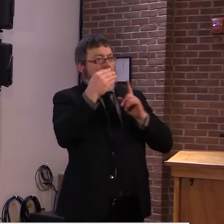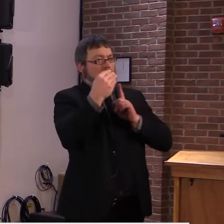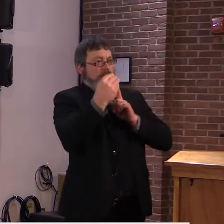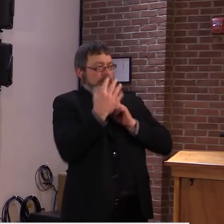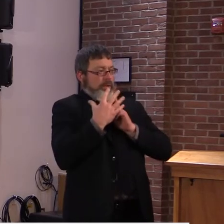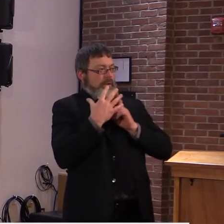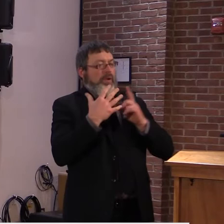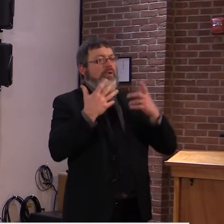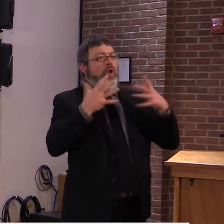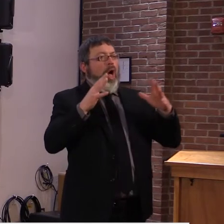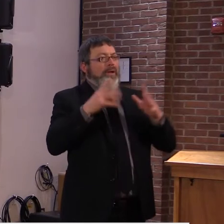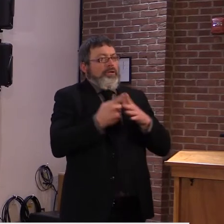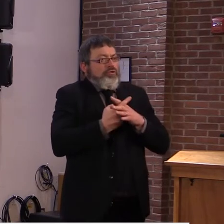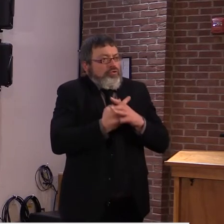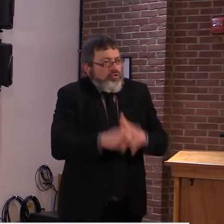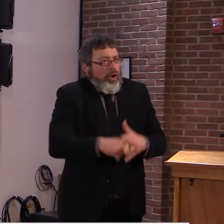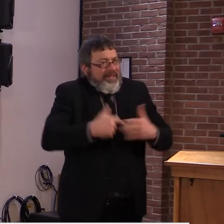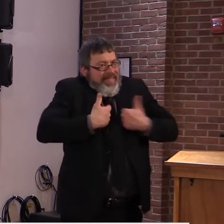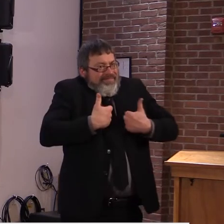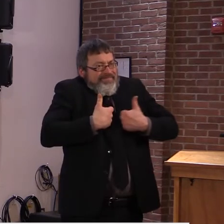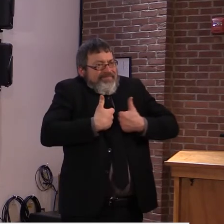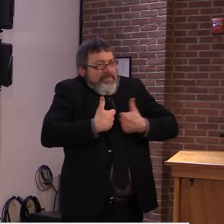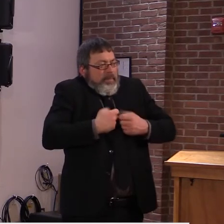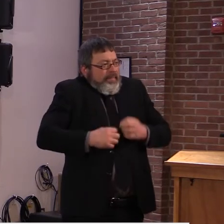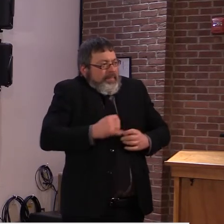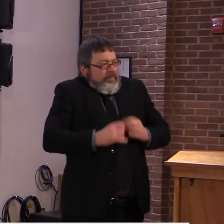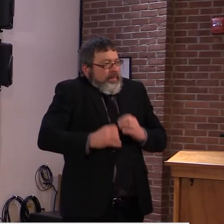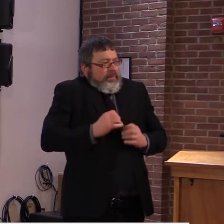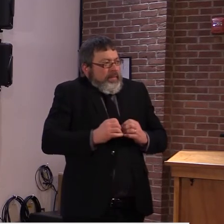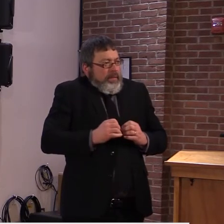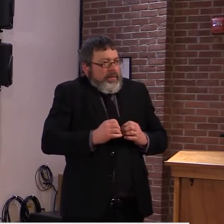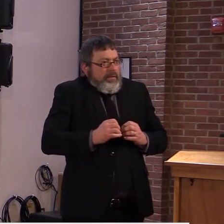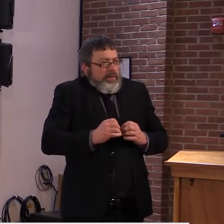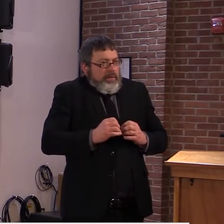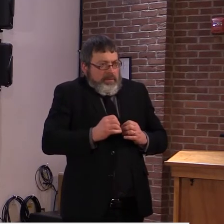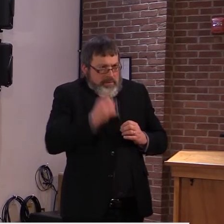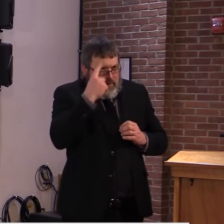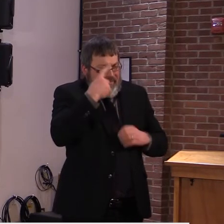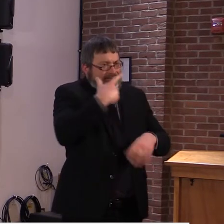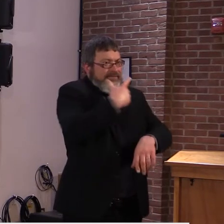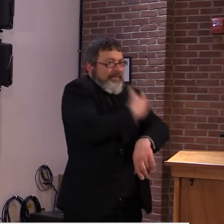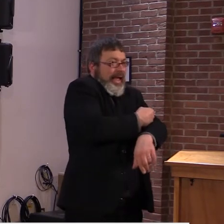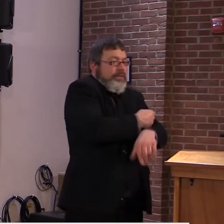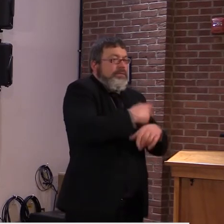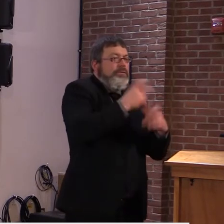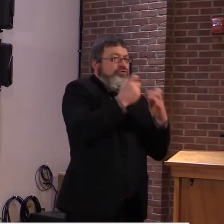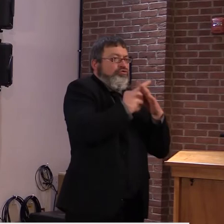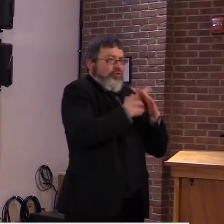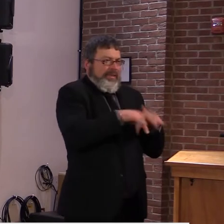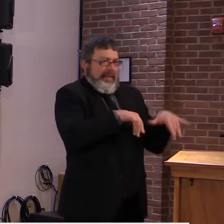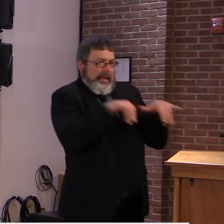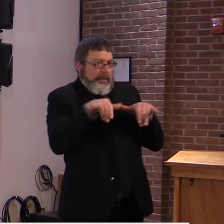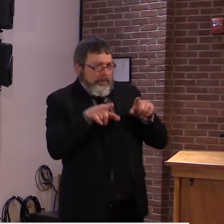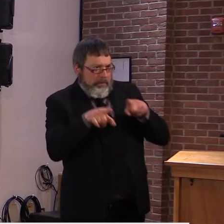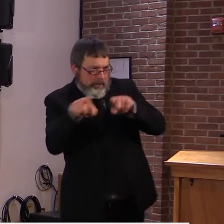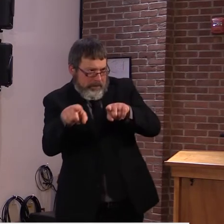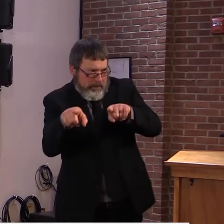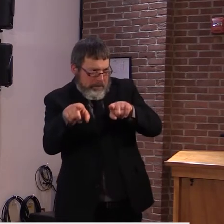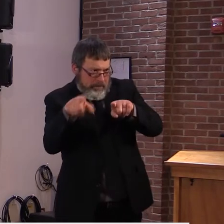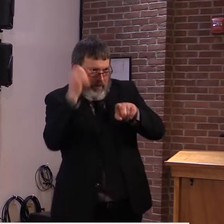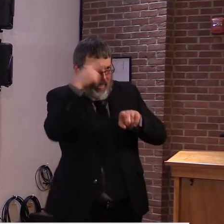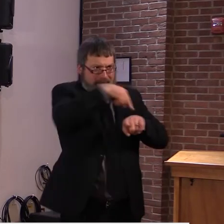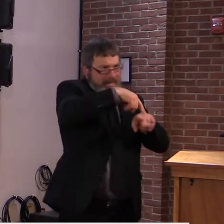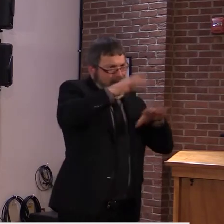test positive. They're incubating, if you will. But there are guidelines that allow you to do vaccinations at